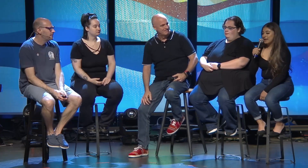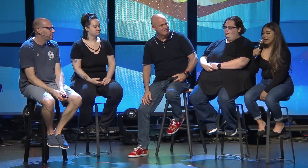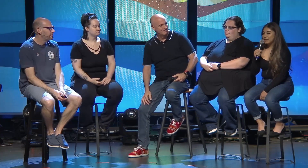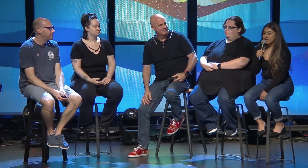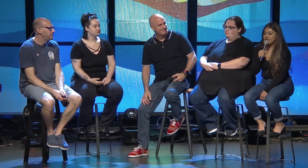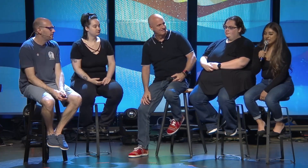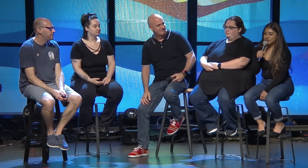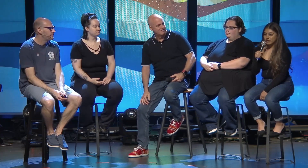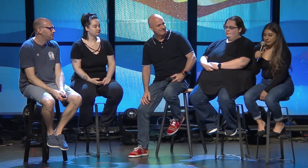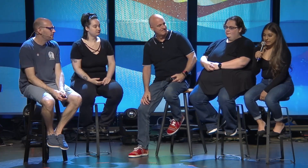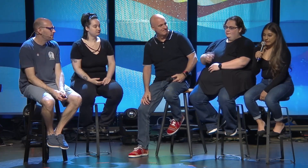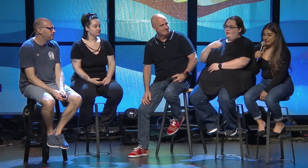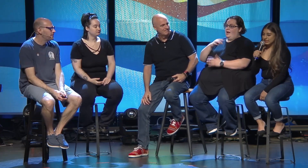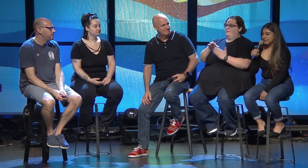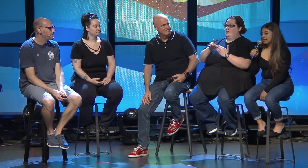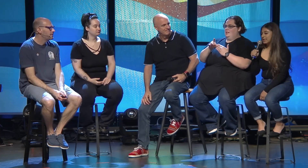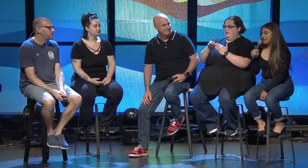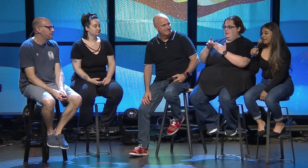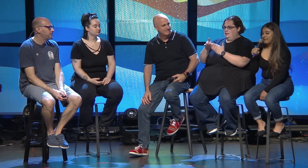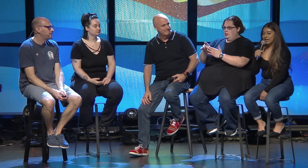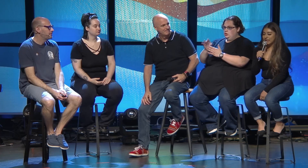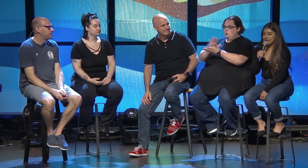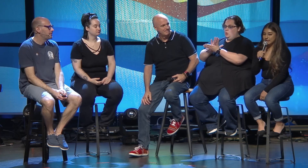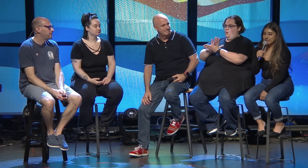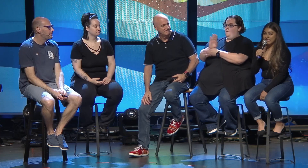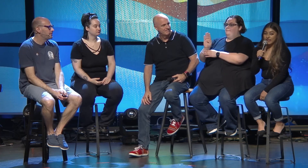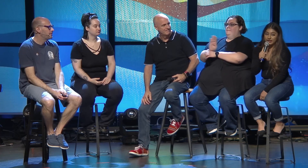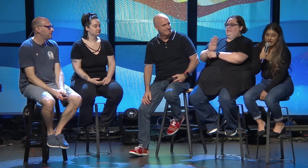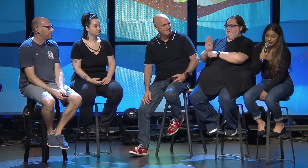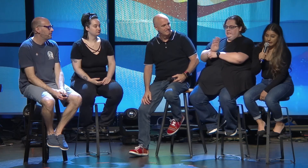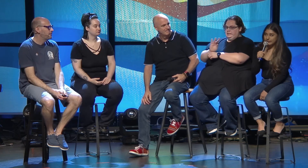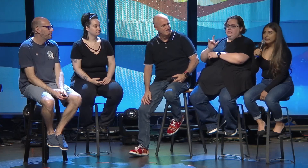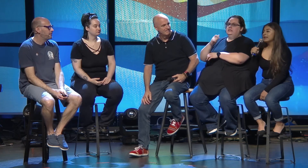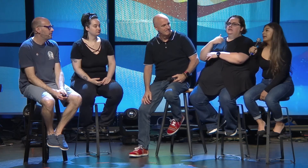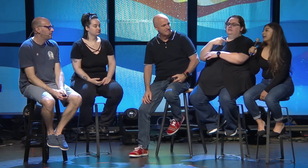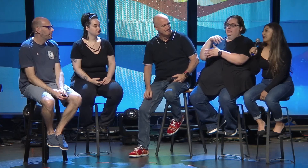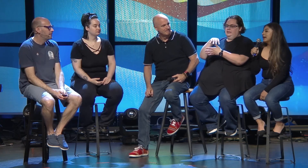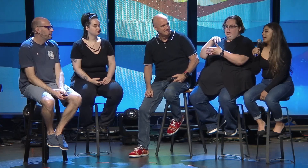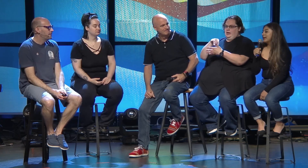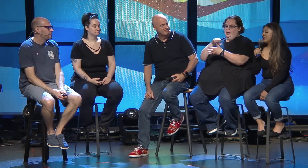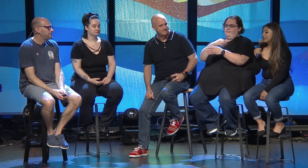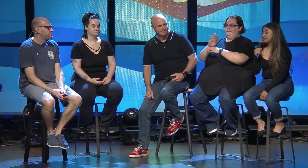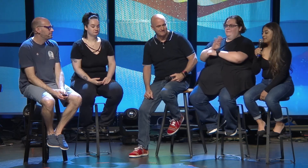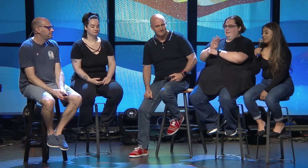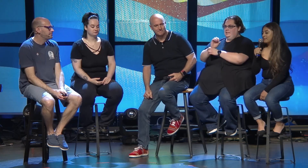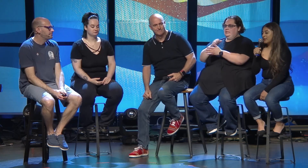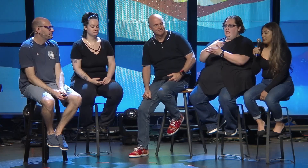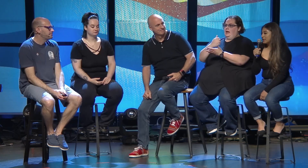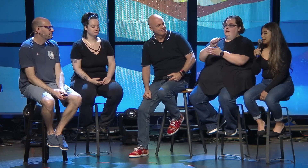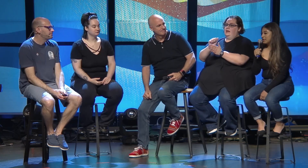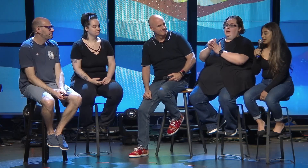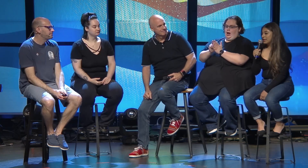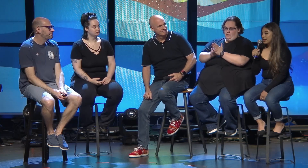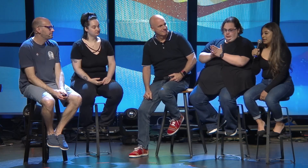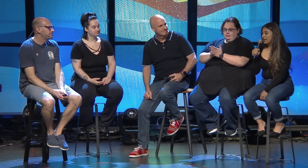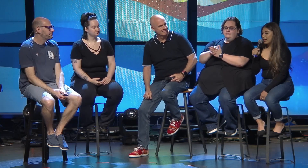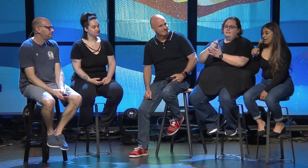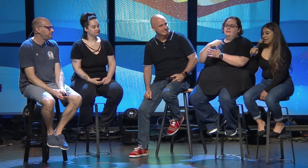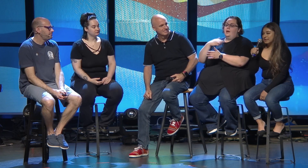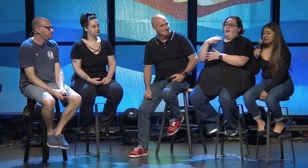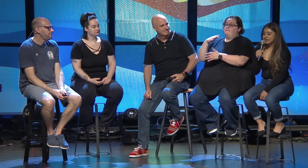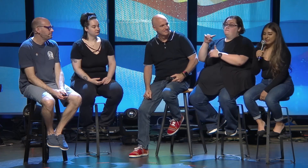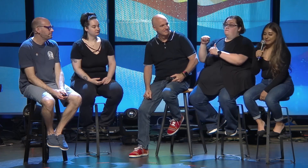So I am in the Leeds School of Business studying finance and accounting. My first